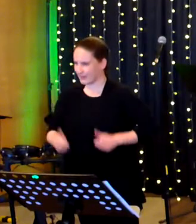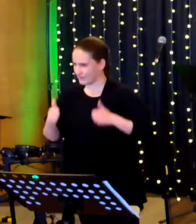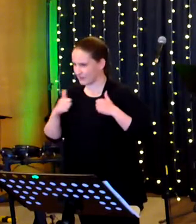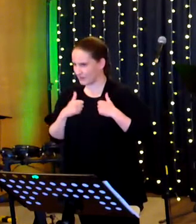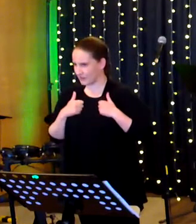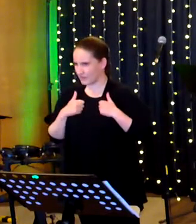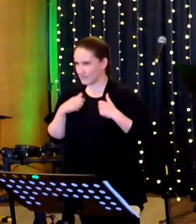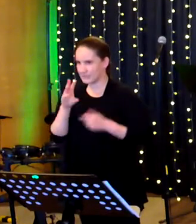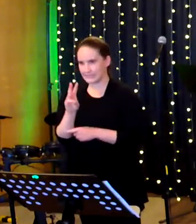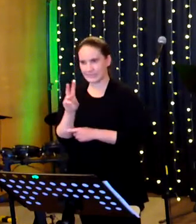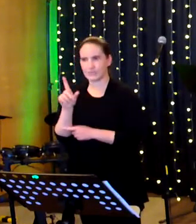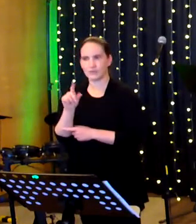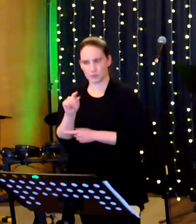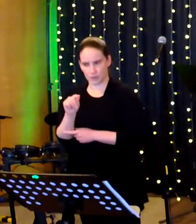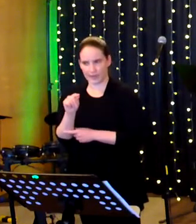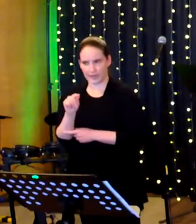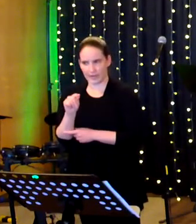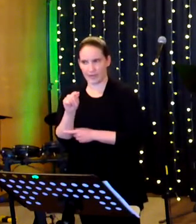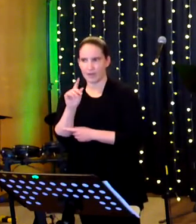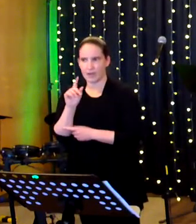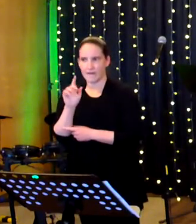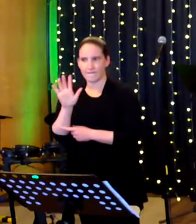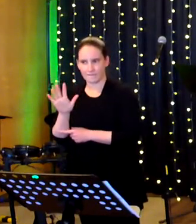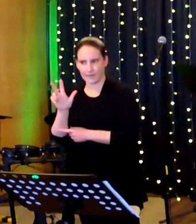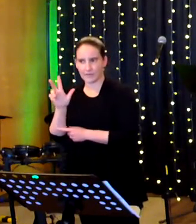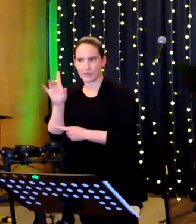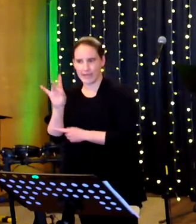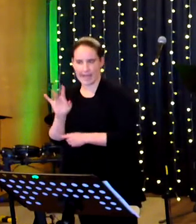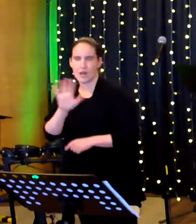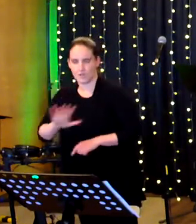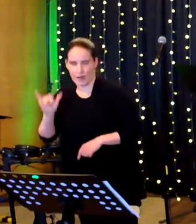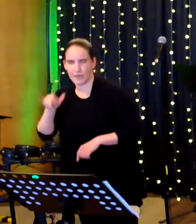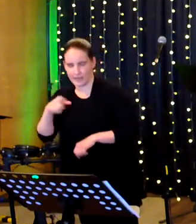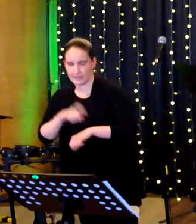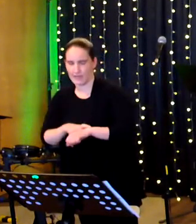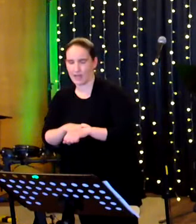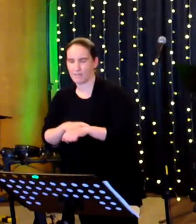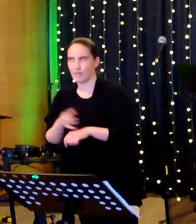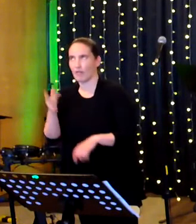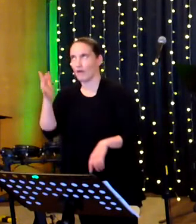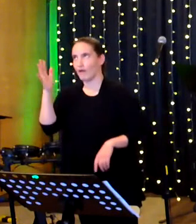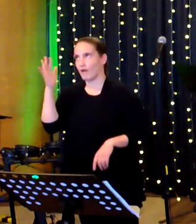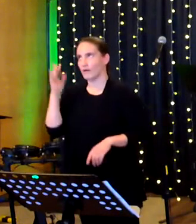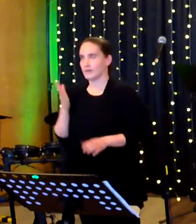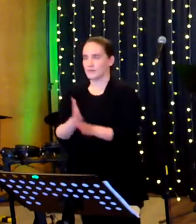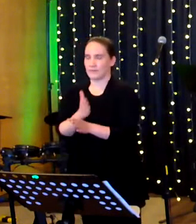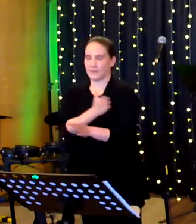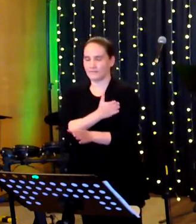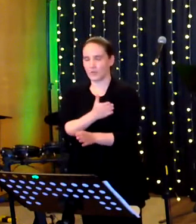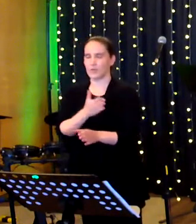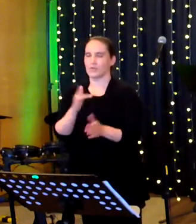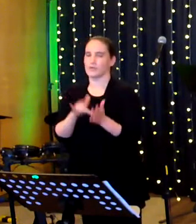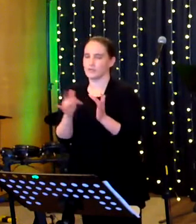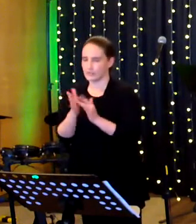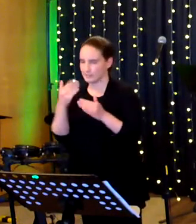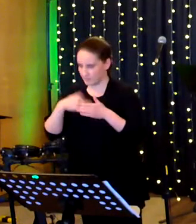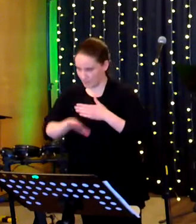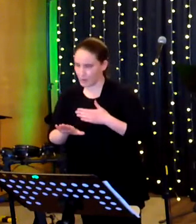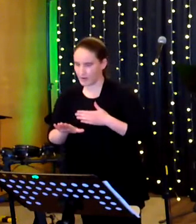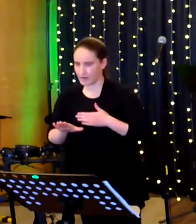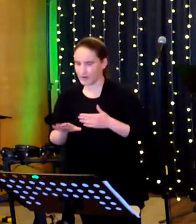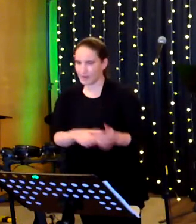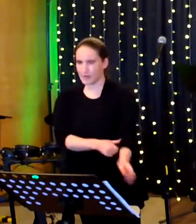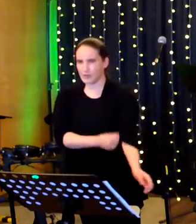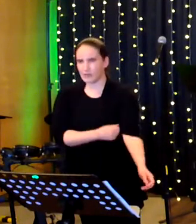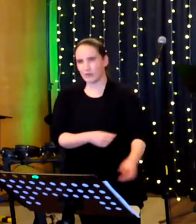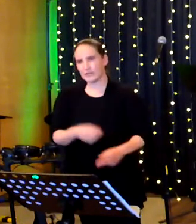So over 500 years before Jesus' birth. So it's a little bit of a mind